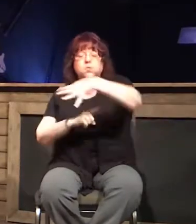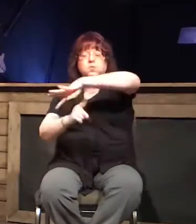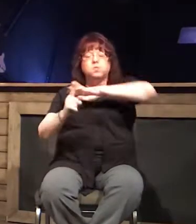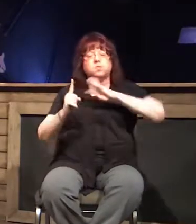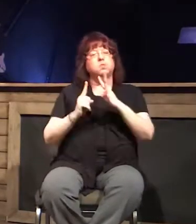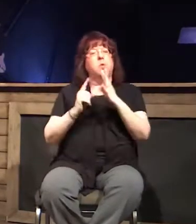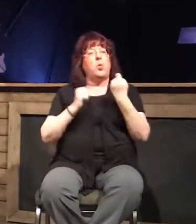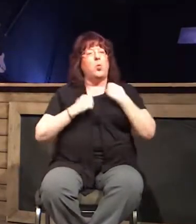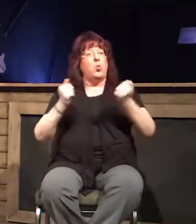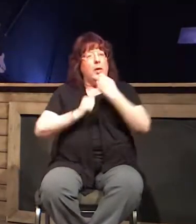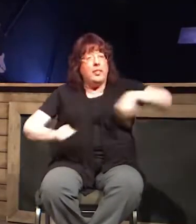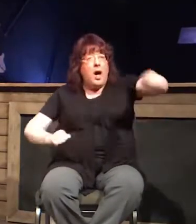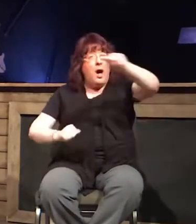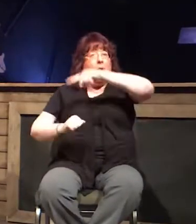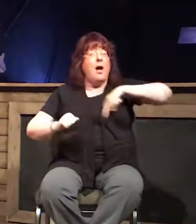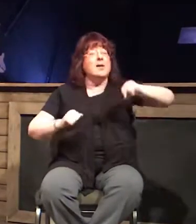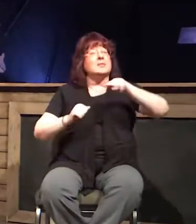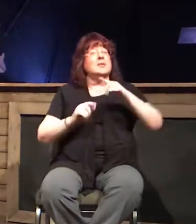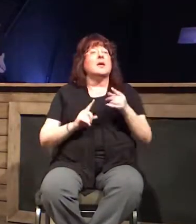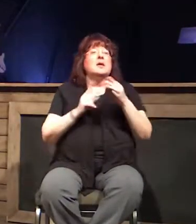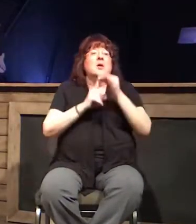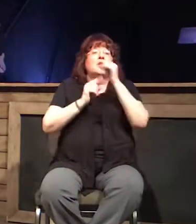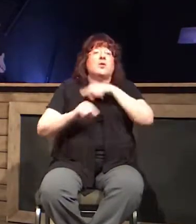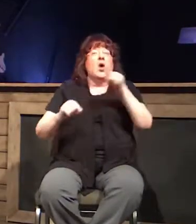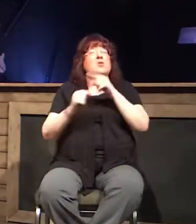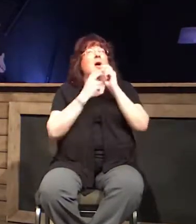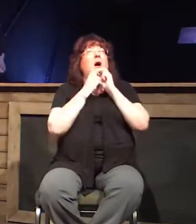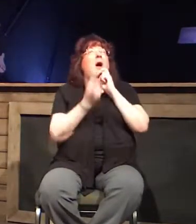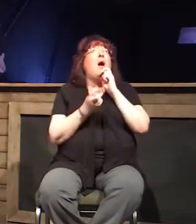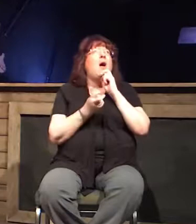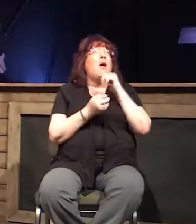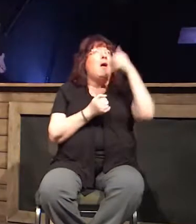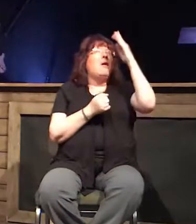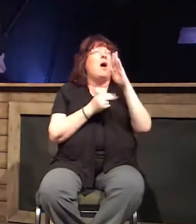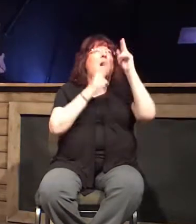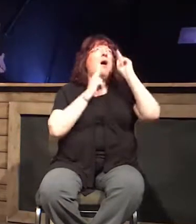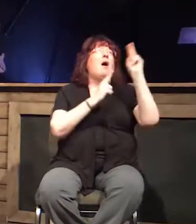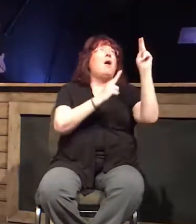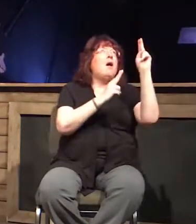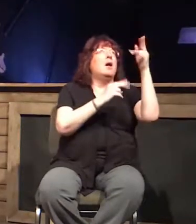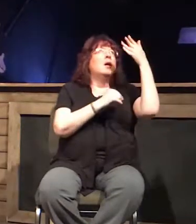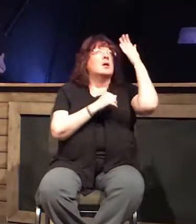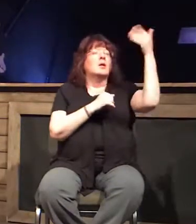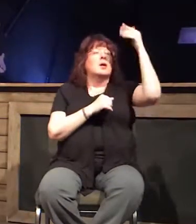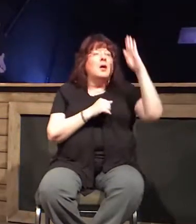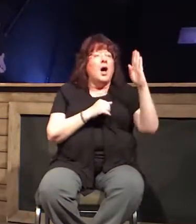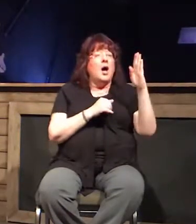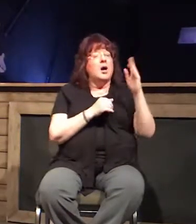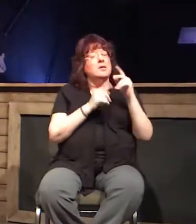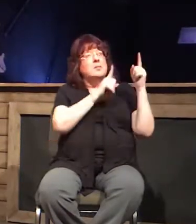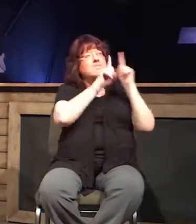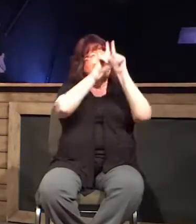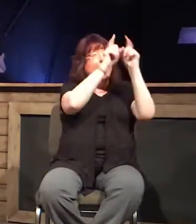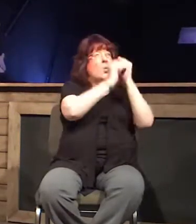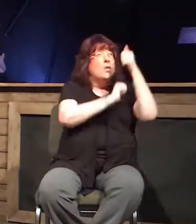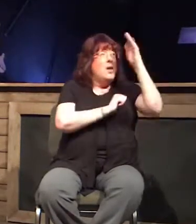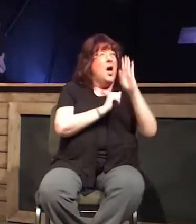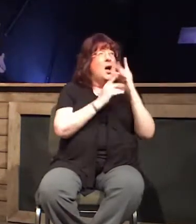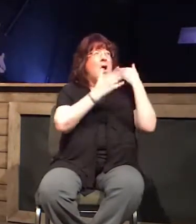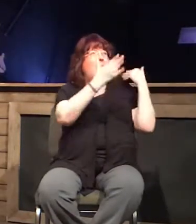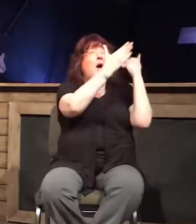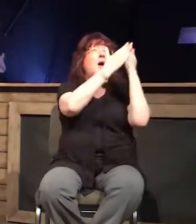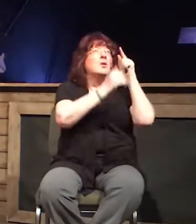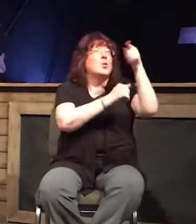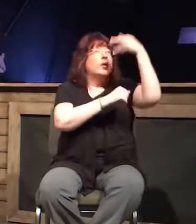home with us, especially those who fear God, who reverence God, who honor God, who walk with God, who draw